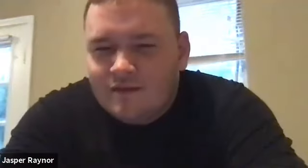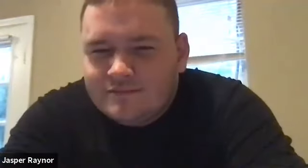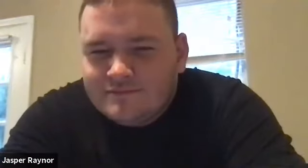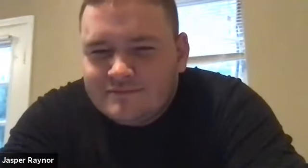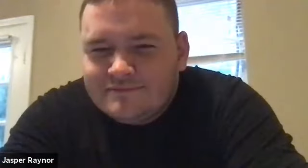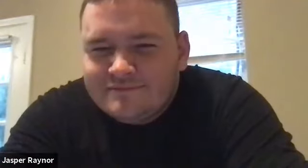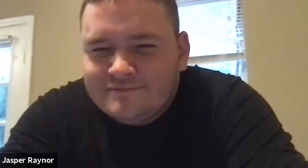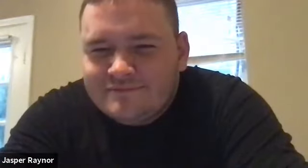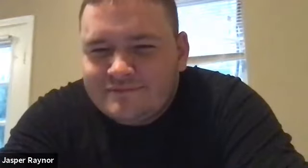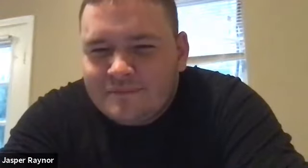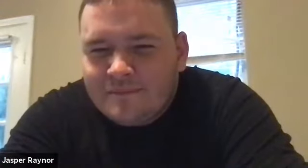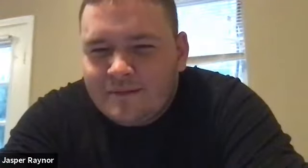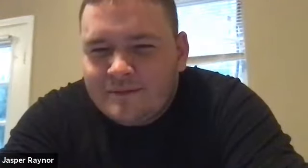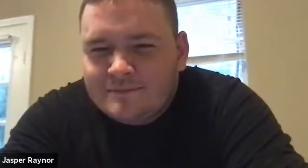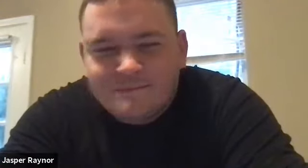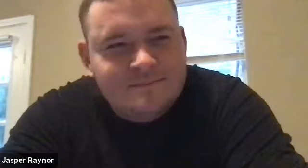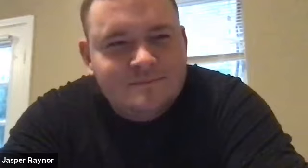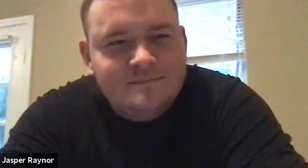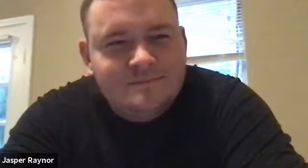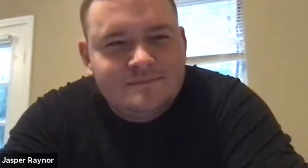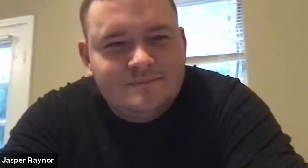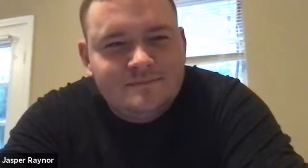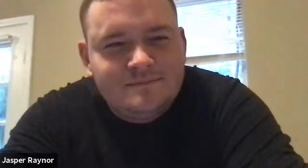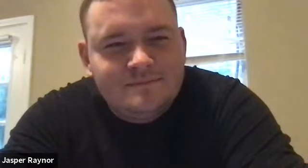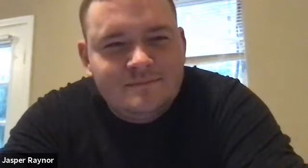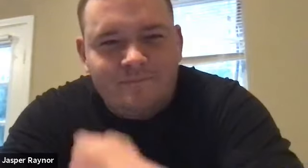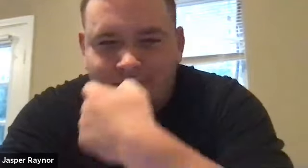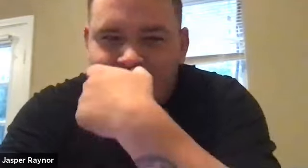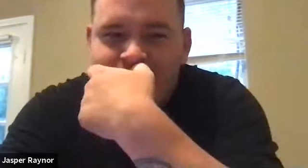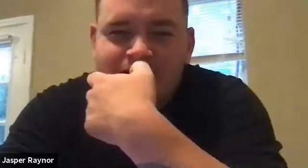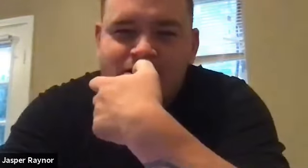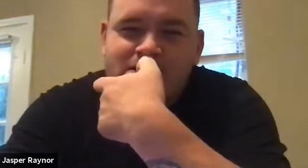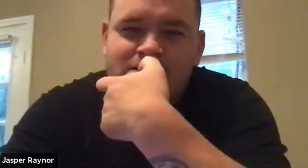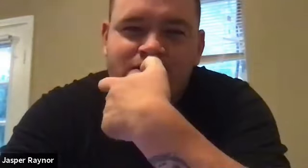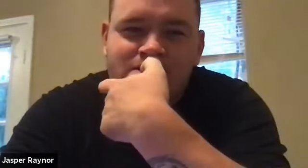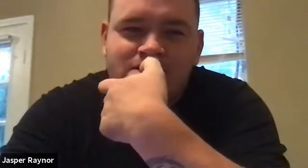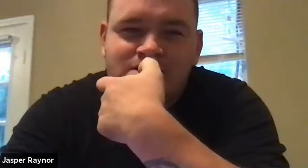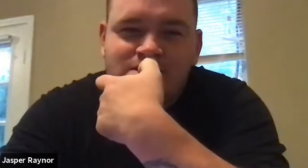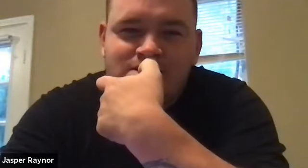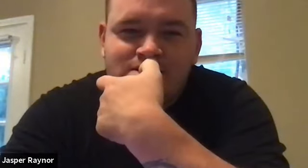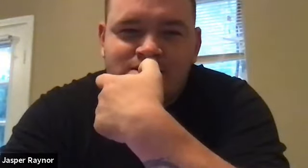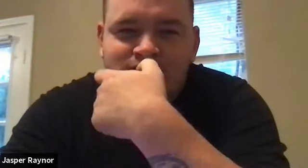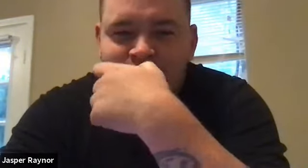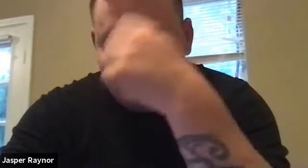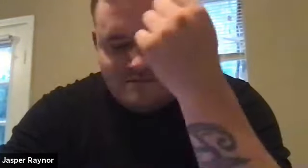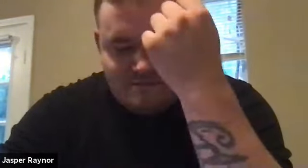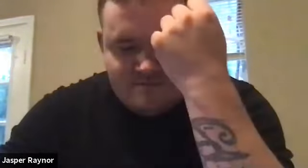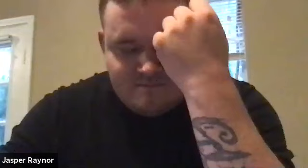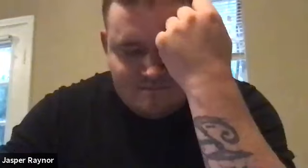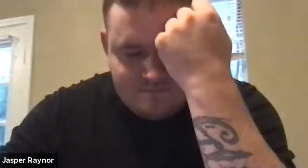curious. So he's been deaf since he was born. Is there some kind of